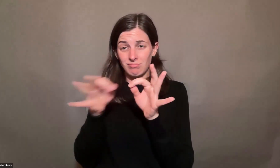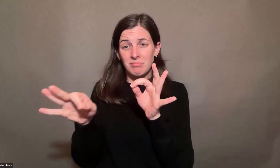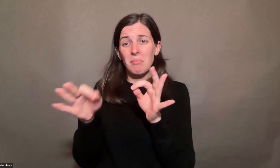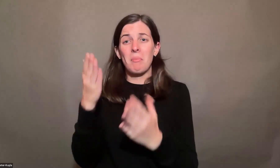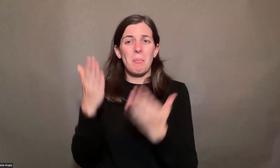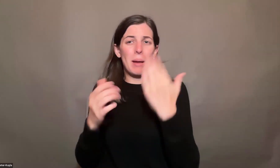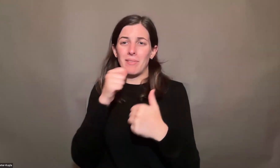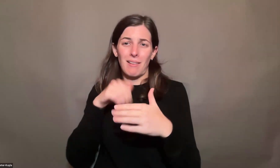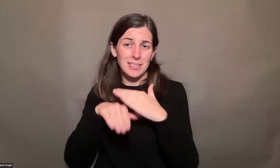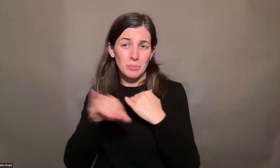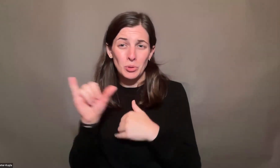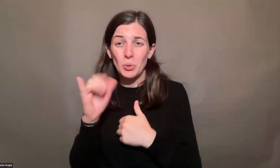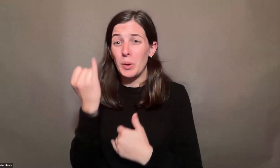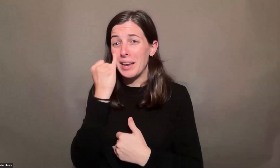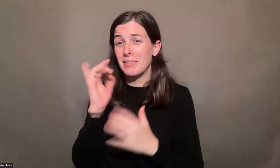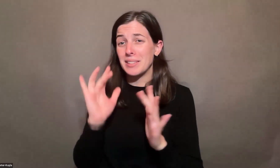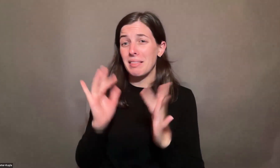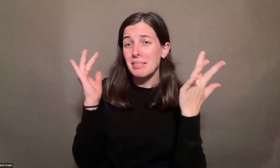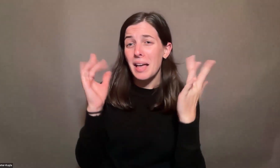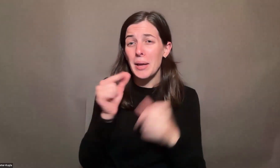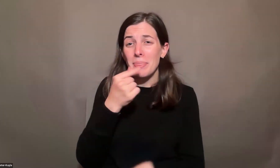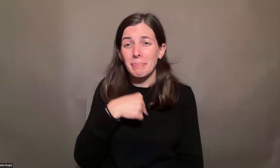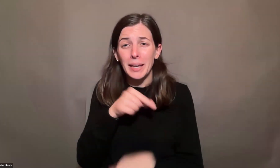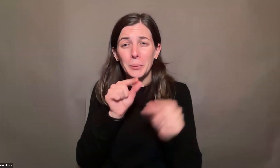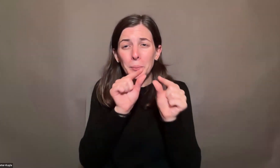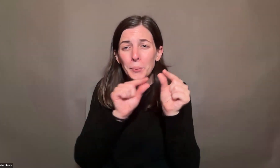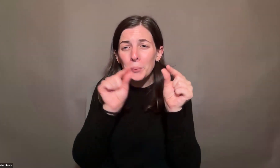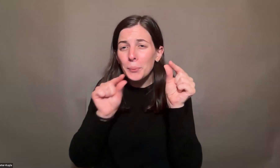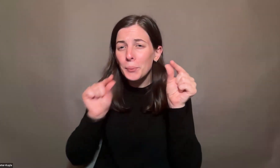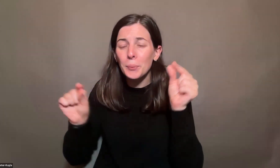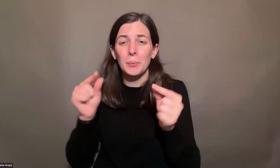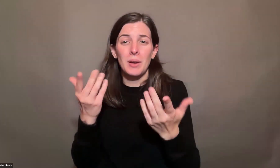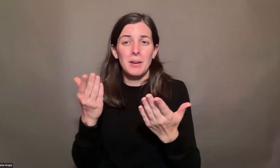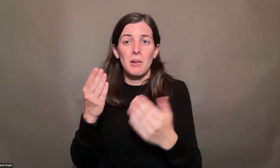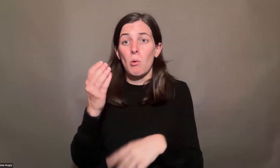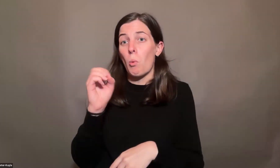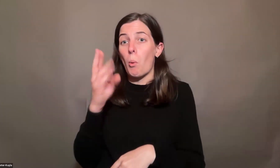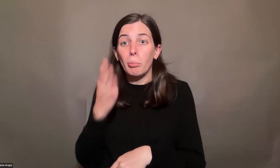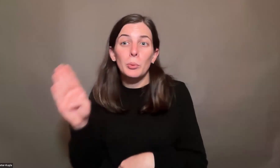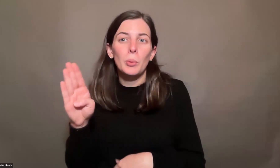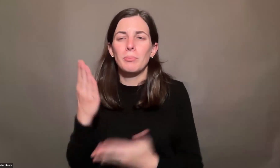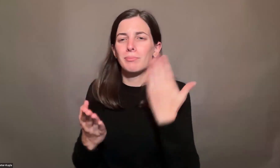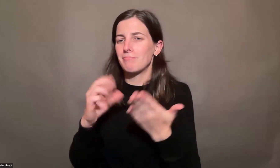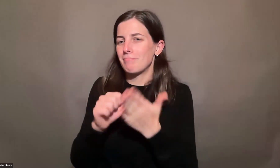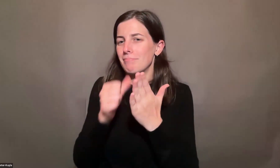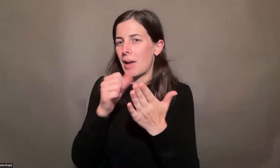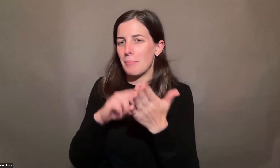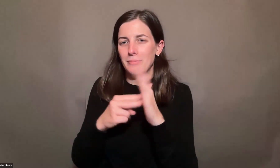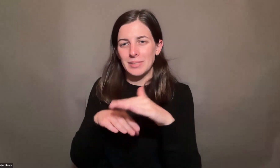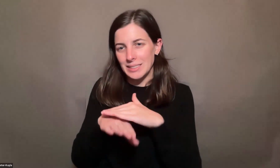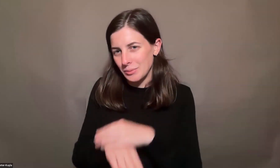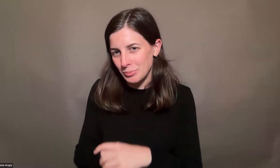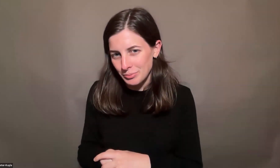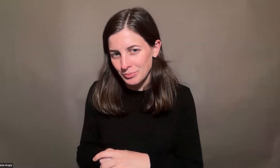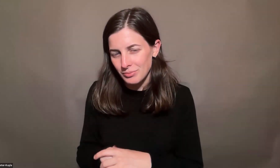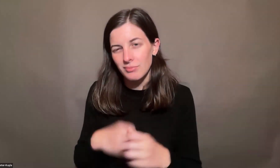blue font. So just make sure you modify them to suit your own needs and make sure they're accessible with your branding as well. The other